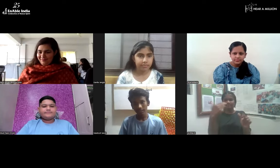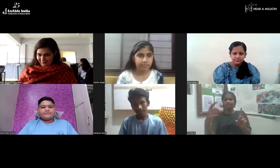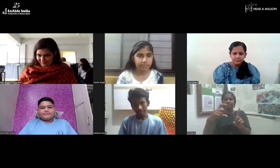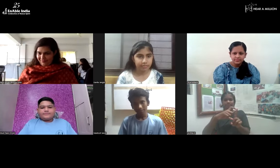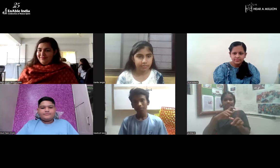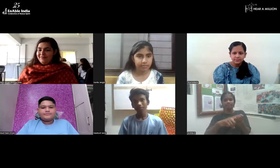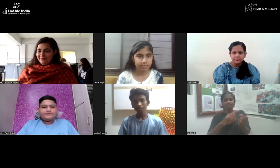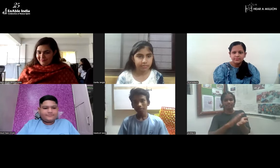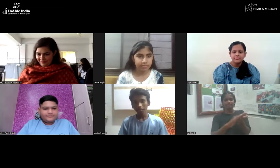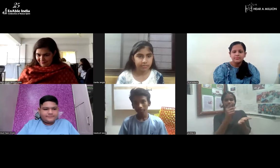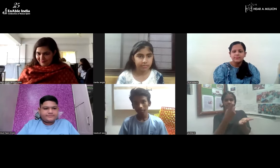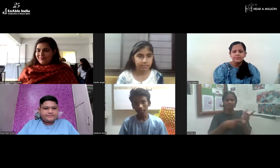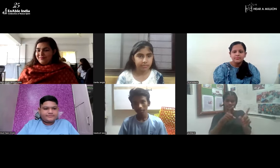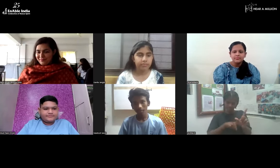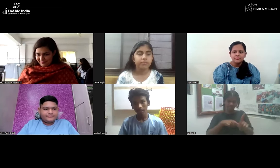Now you can hear me.